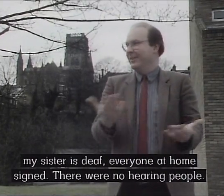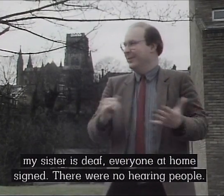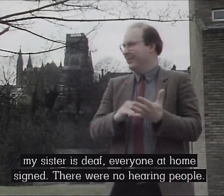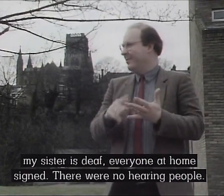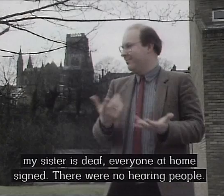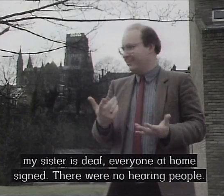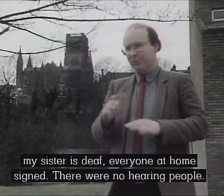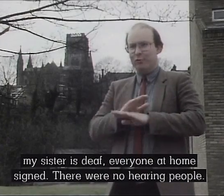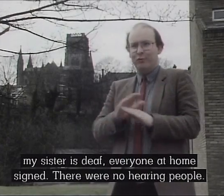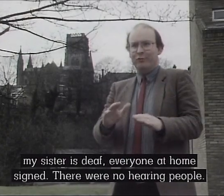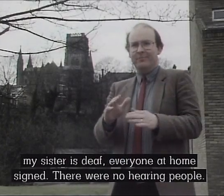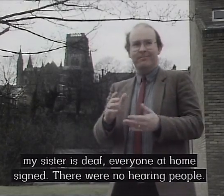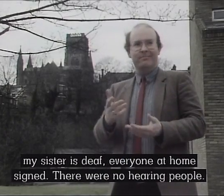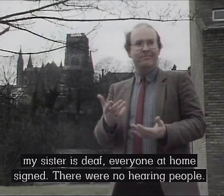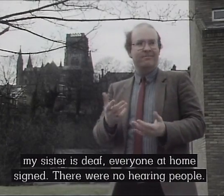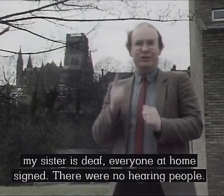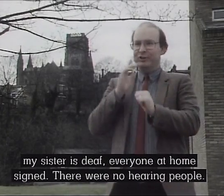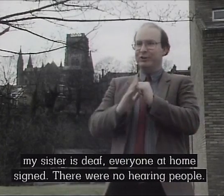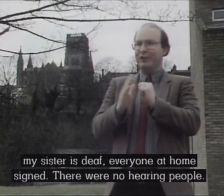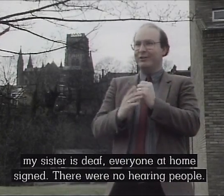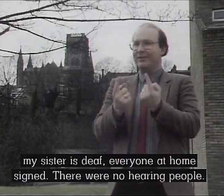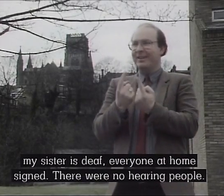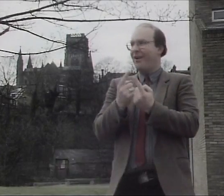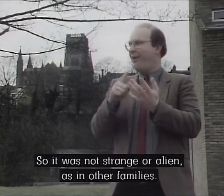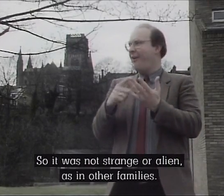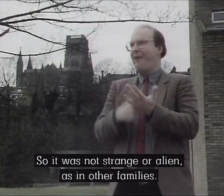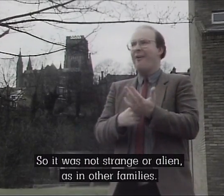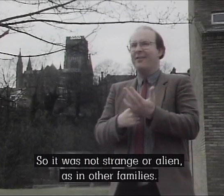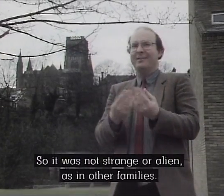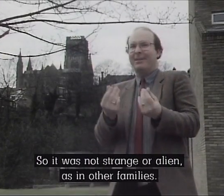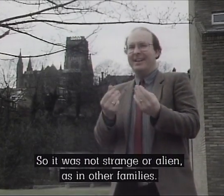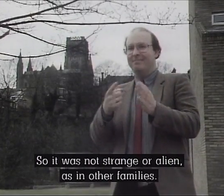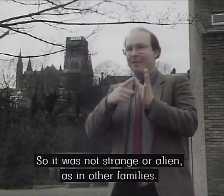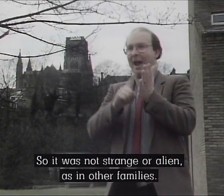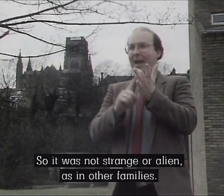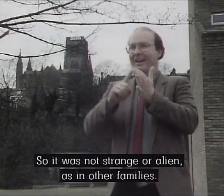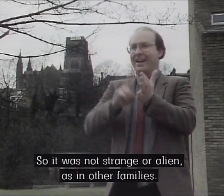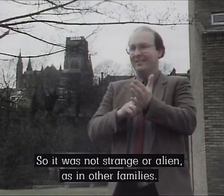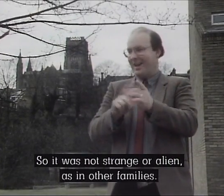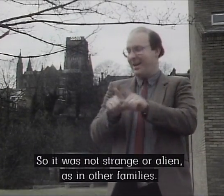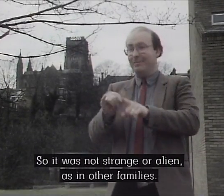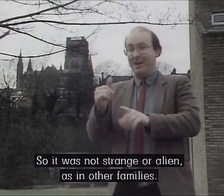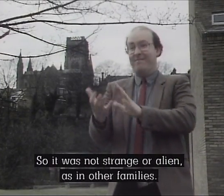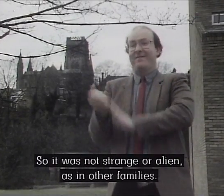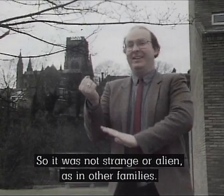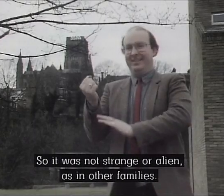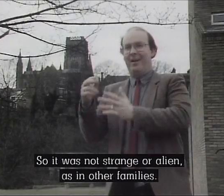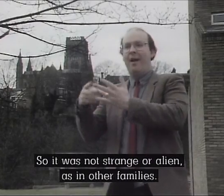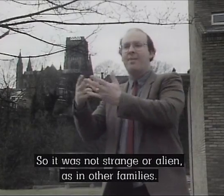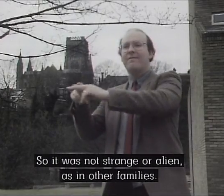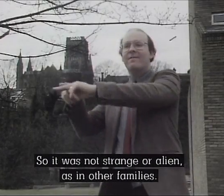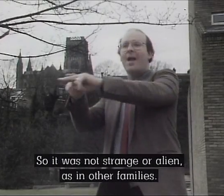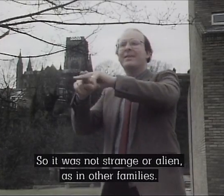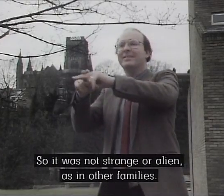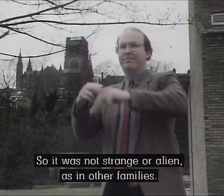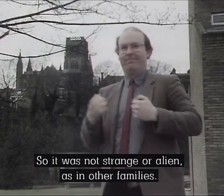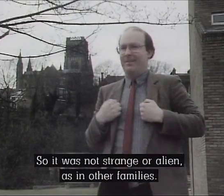hearing people, so it was not something strange or alien as it might seem in other families. Mine was